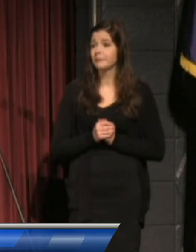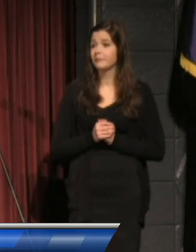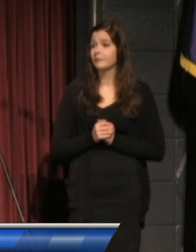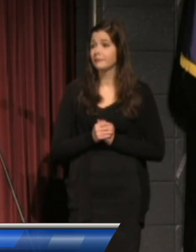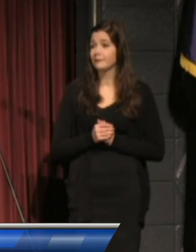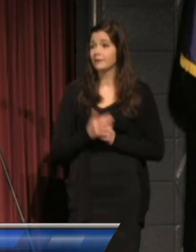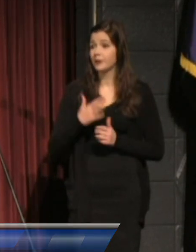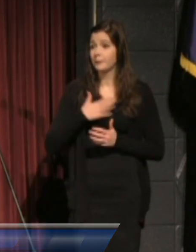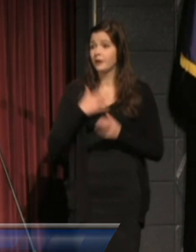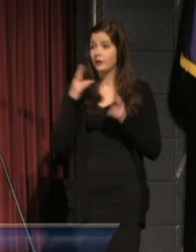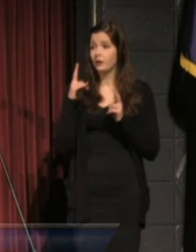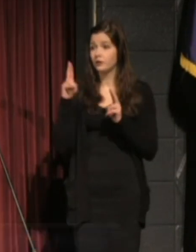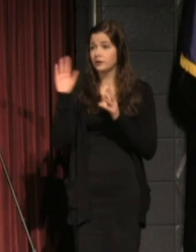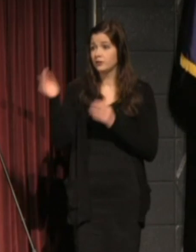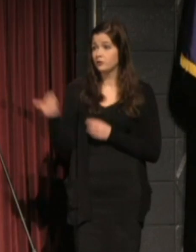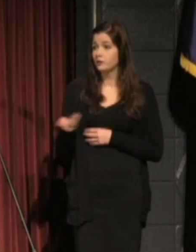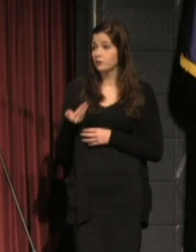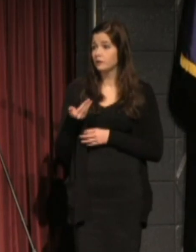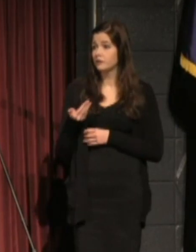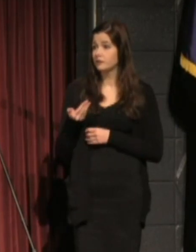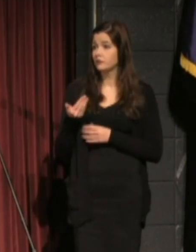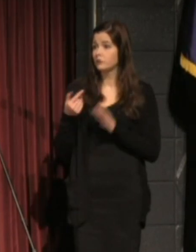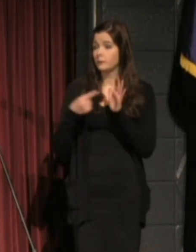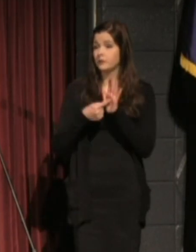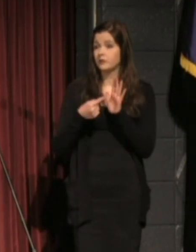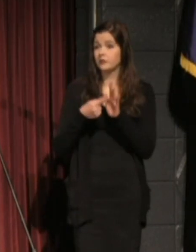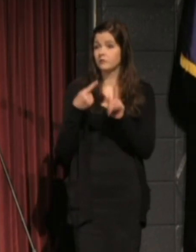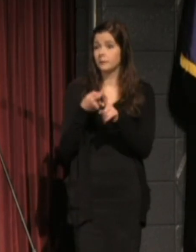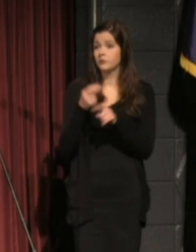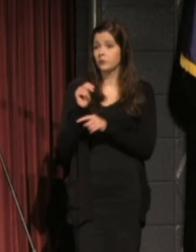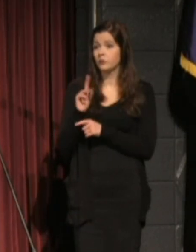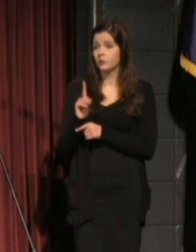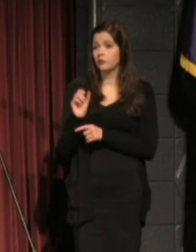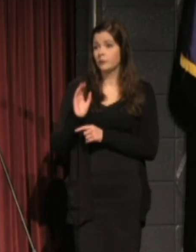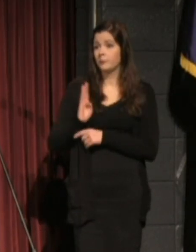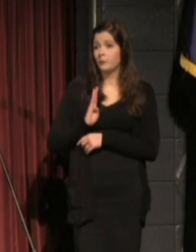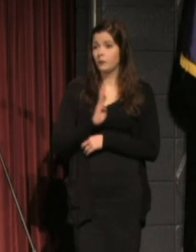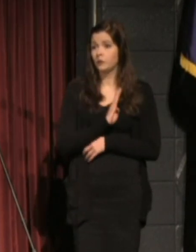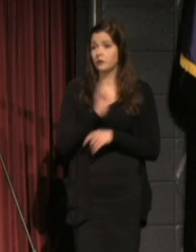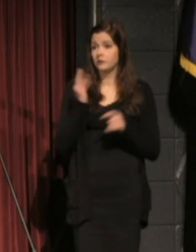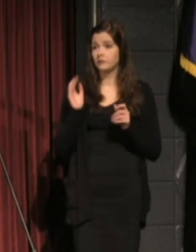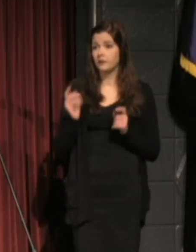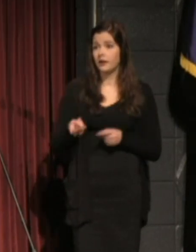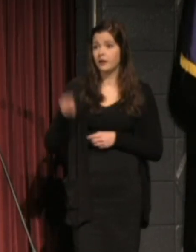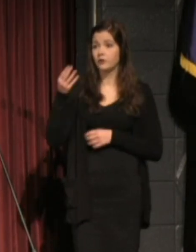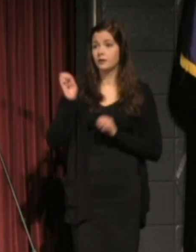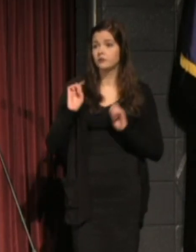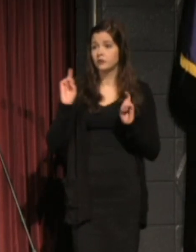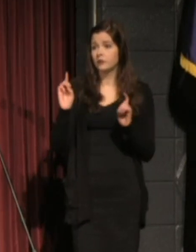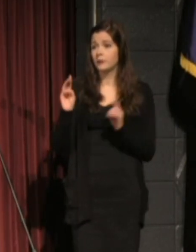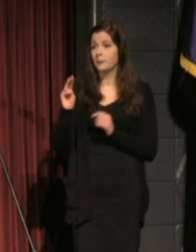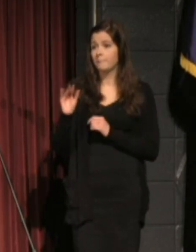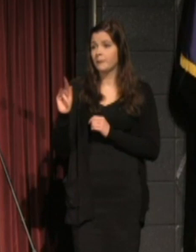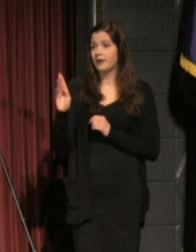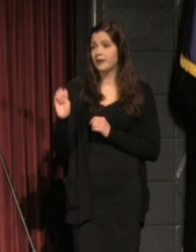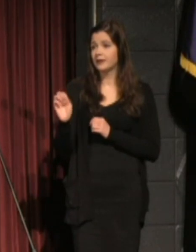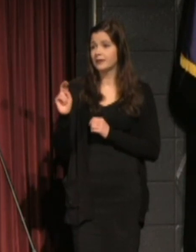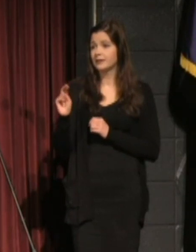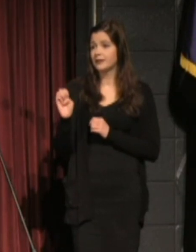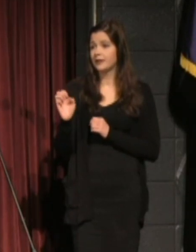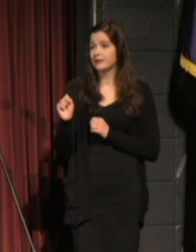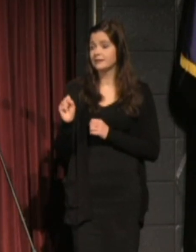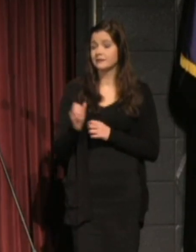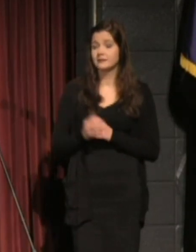It's my honor to introduce our representative from the North Dakota State Board of Higher Education, Mr. Mike Ness from Hazen, North